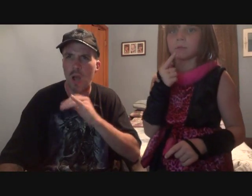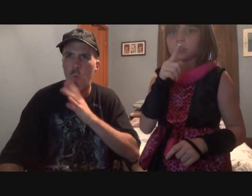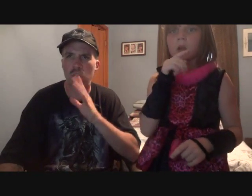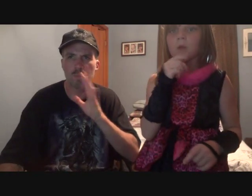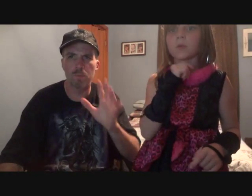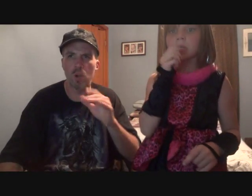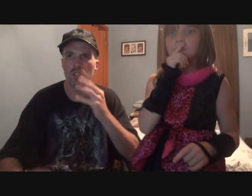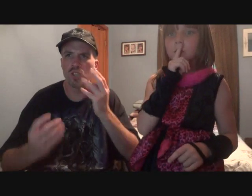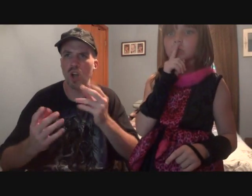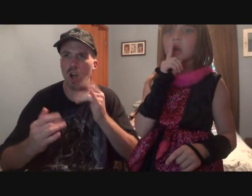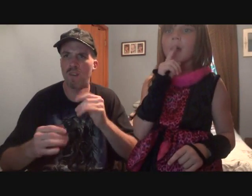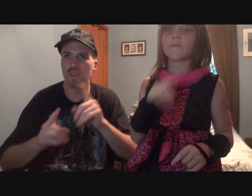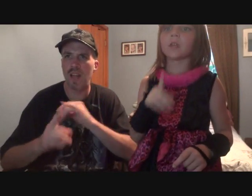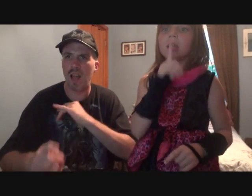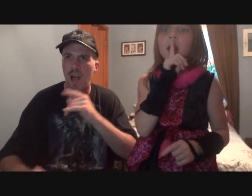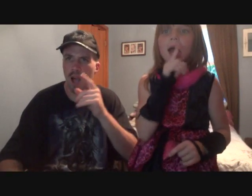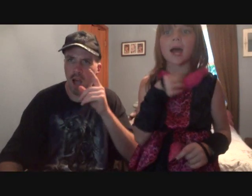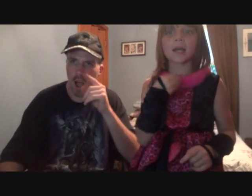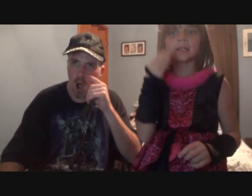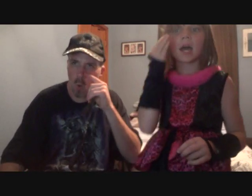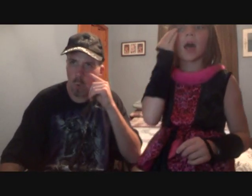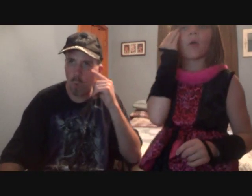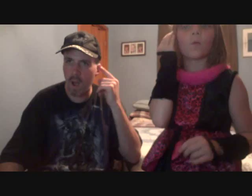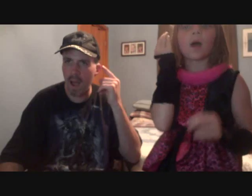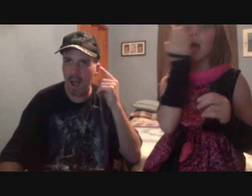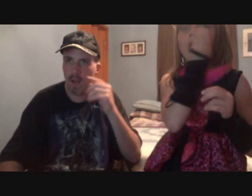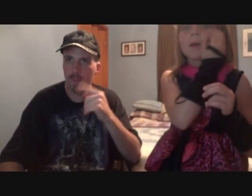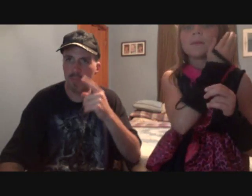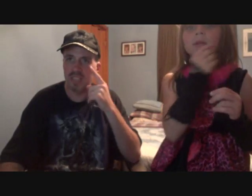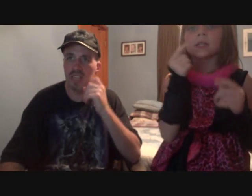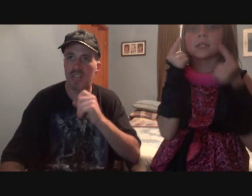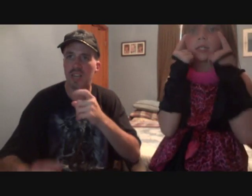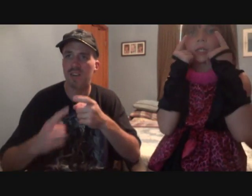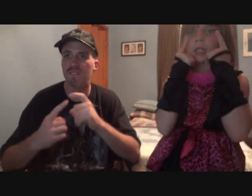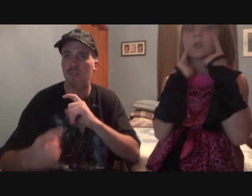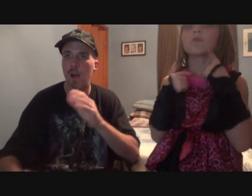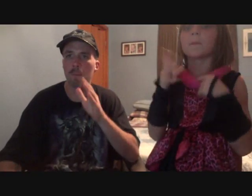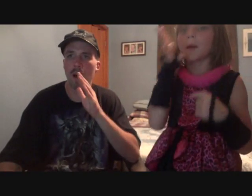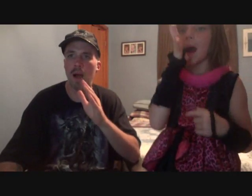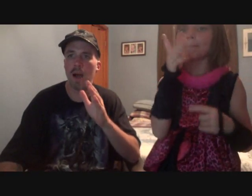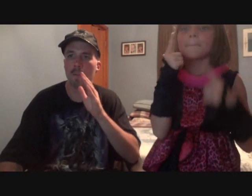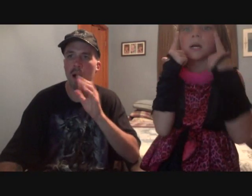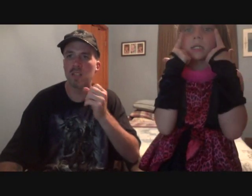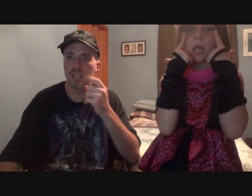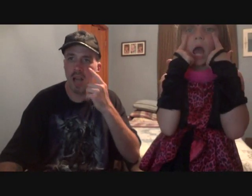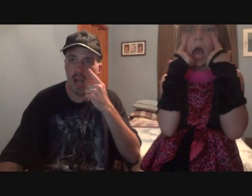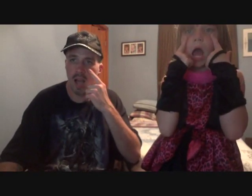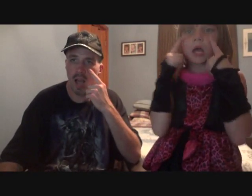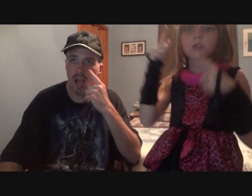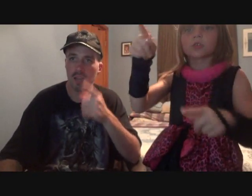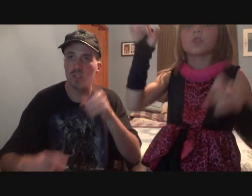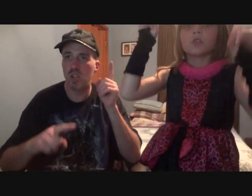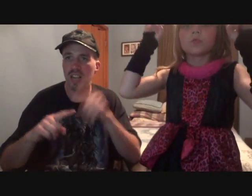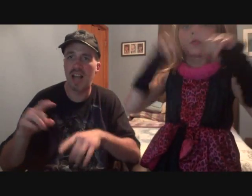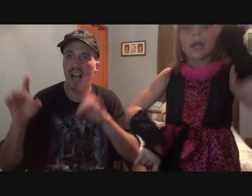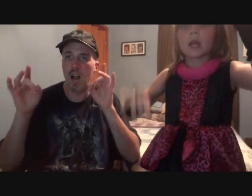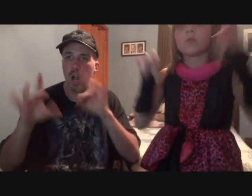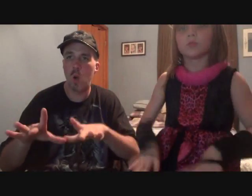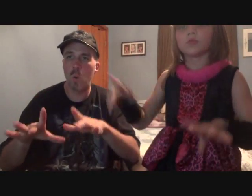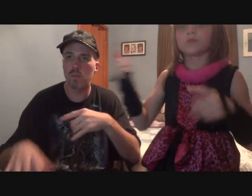I whispered softly As I wipe the tears from Mama's eyes You can't lose